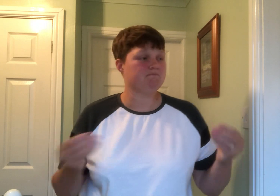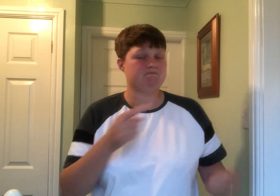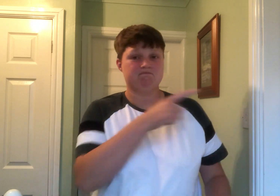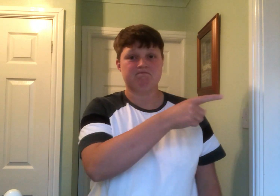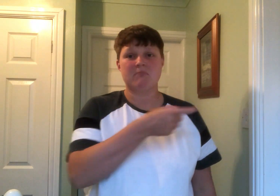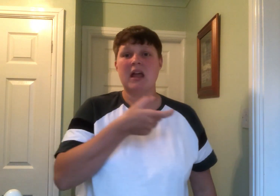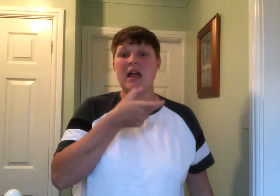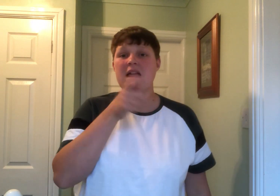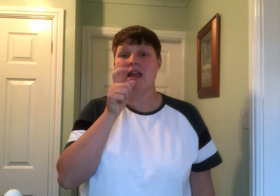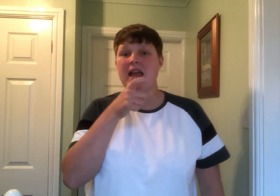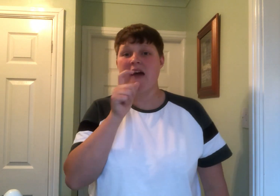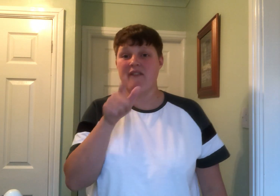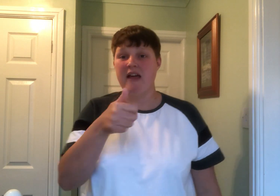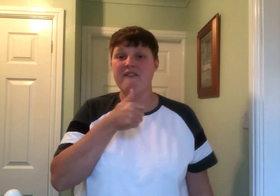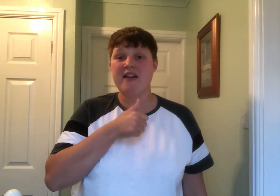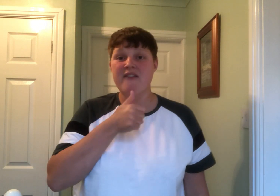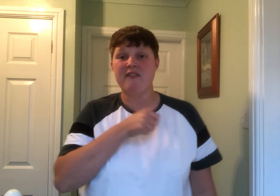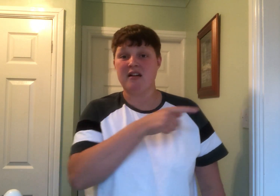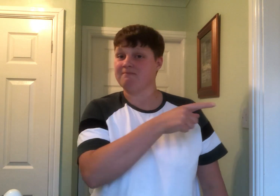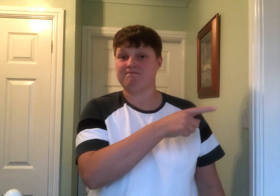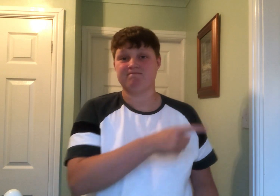At the Beachwood Cafe